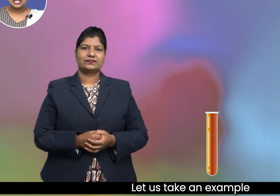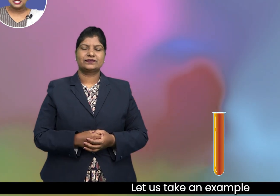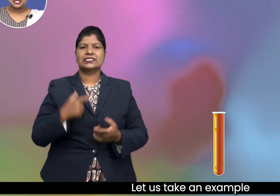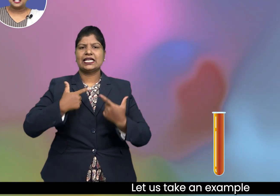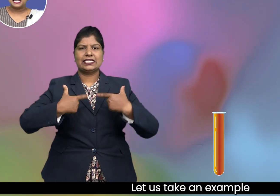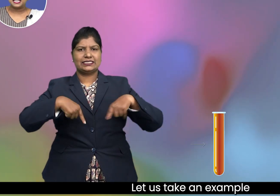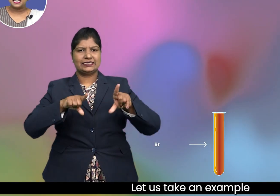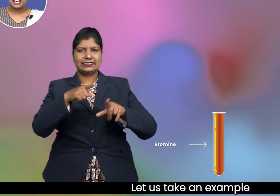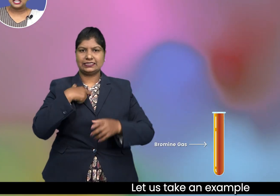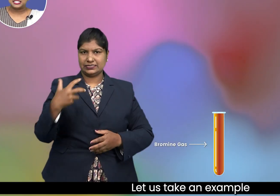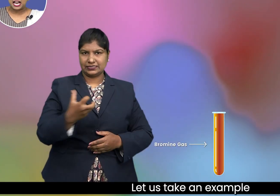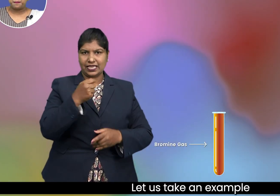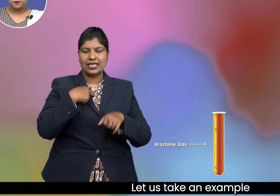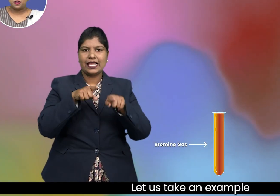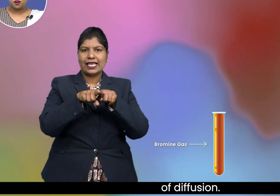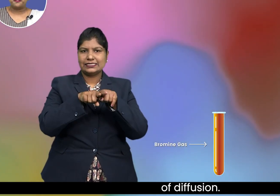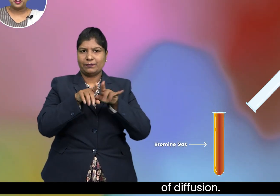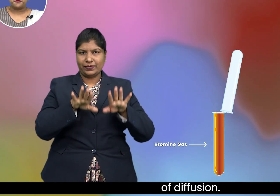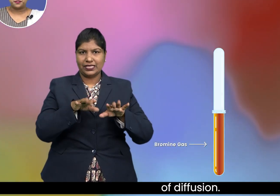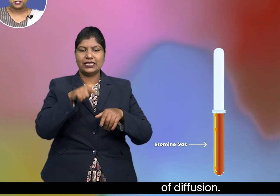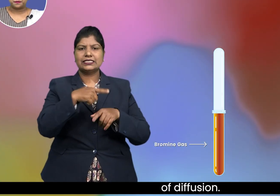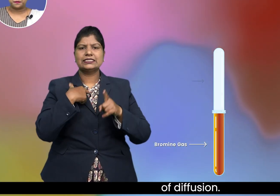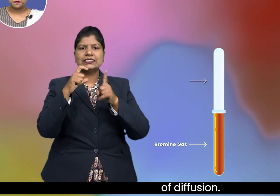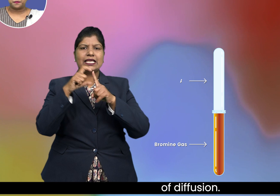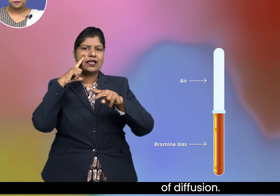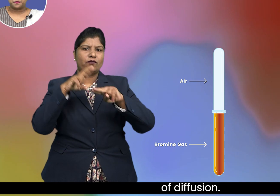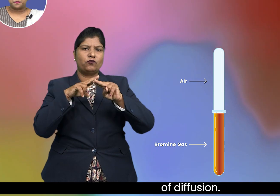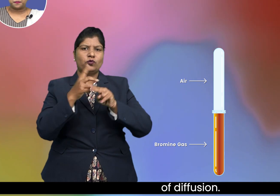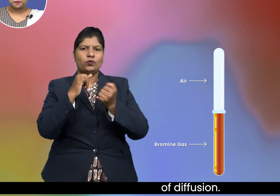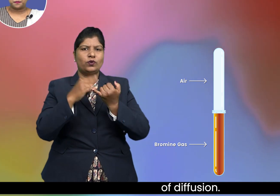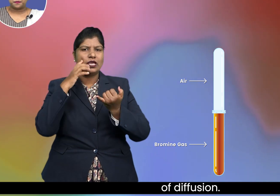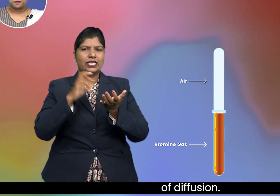Let us take an example of diffusion.